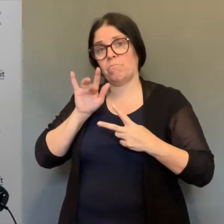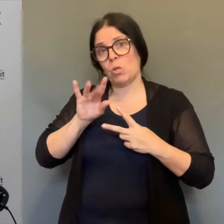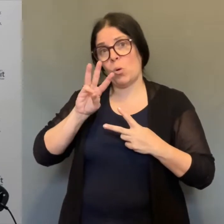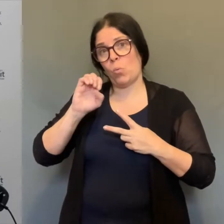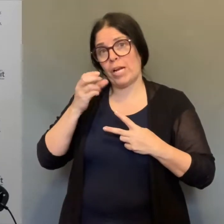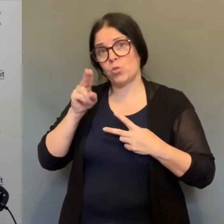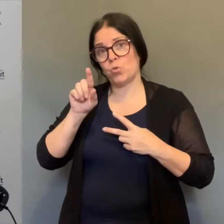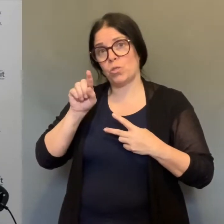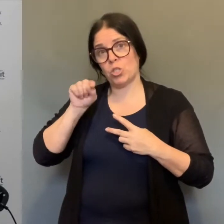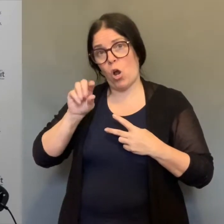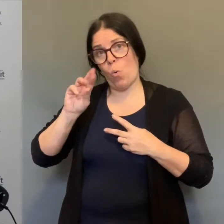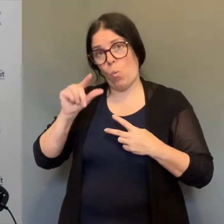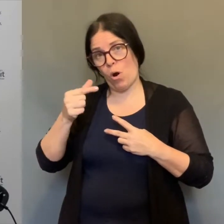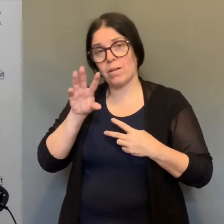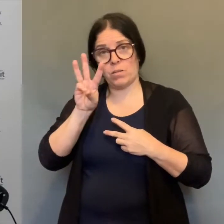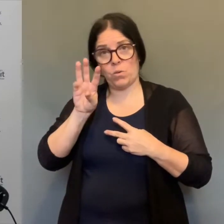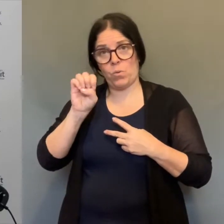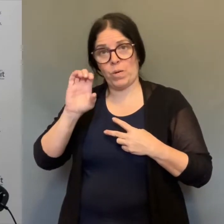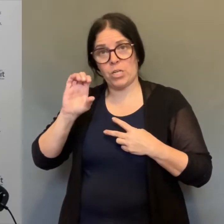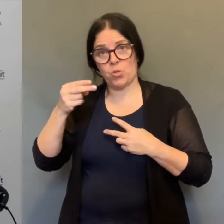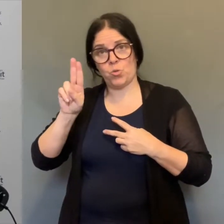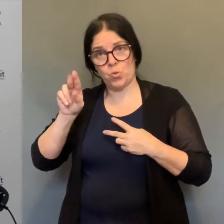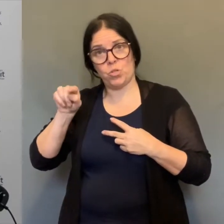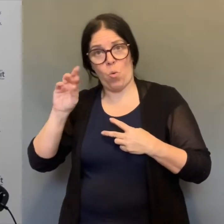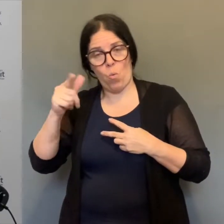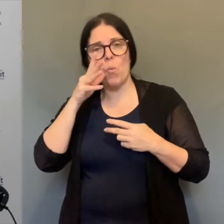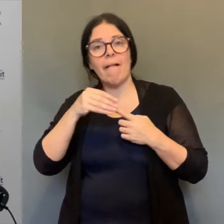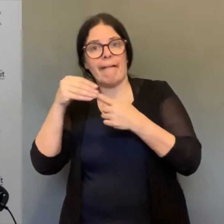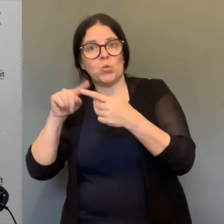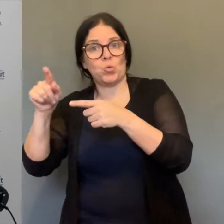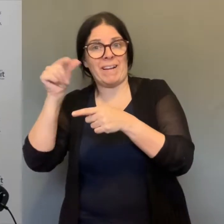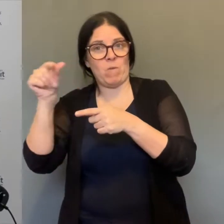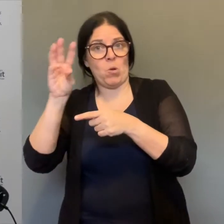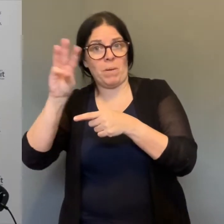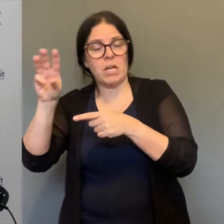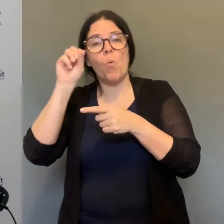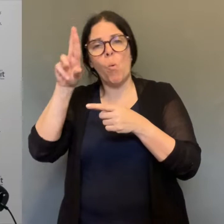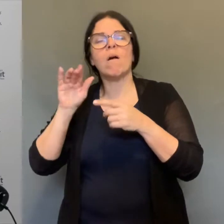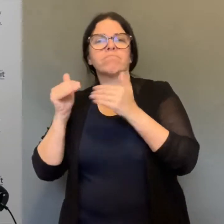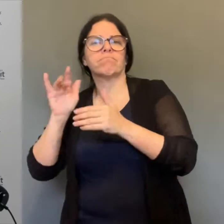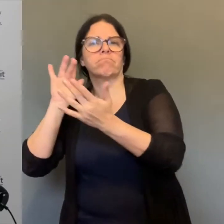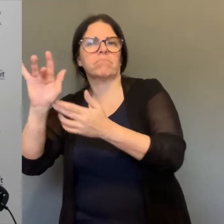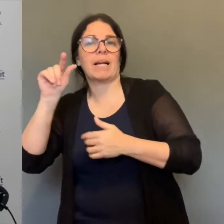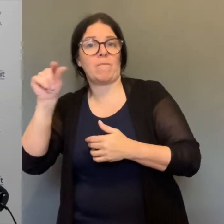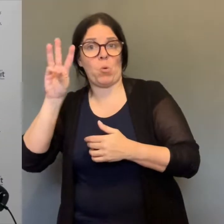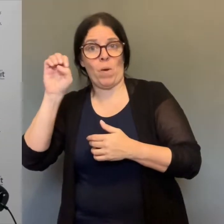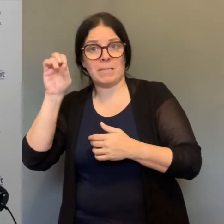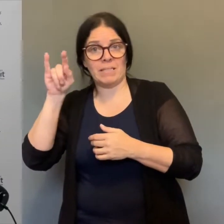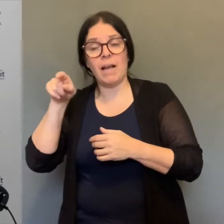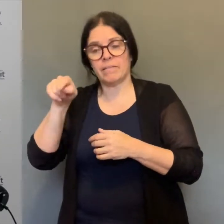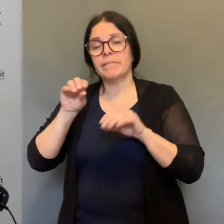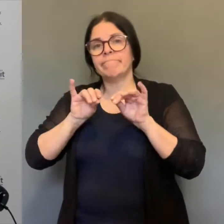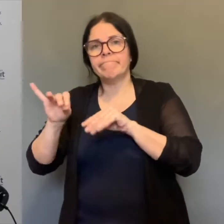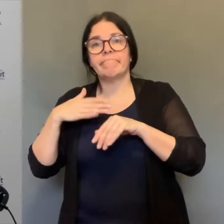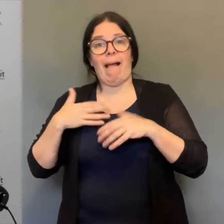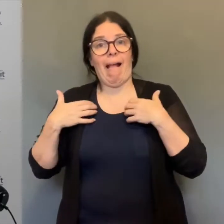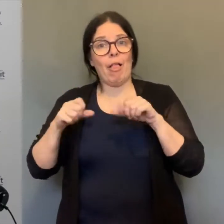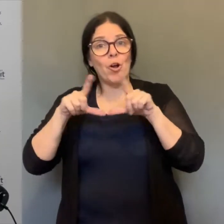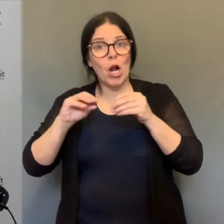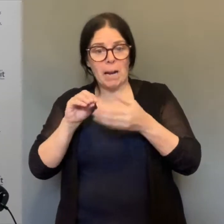Please check the Ministry of Health's online portal or the link on our website. Please note that at this time our health